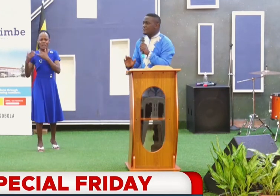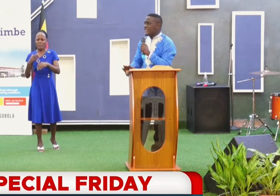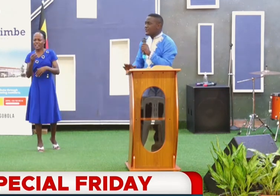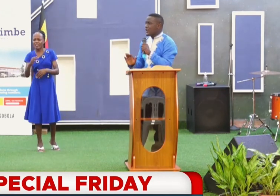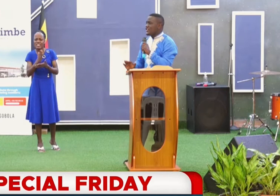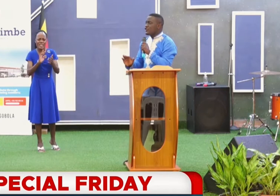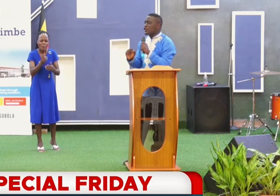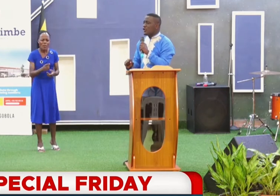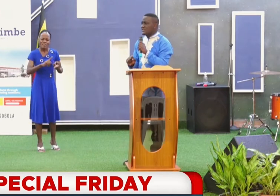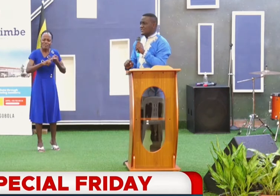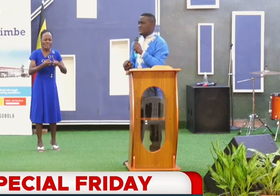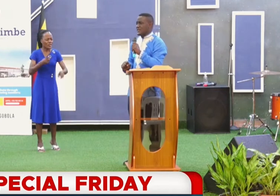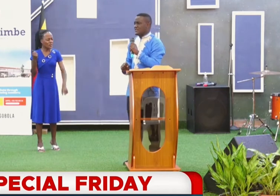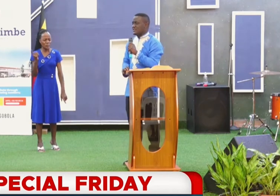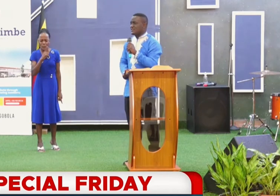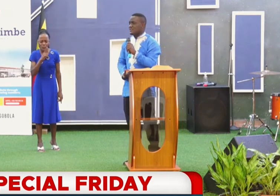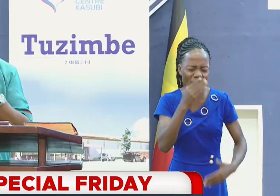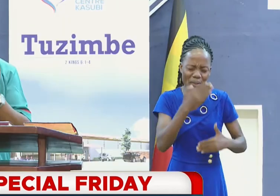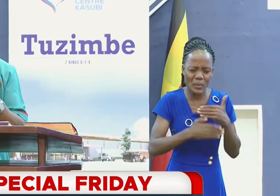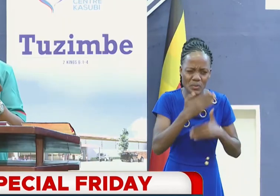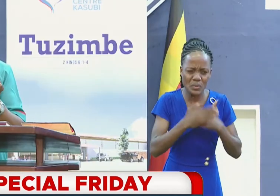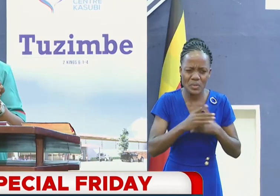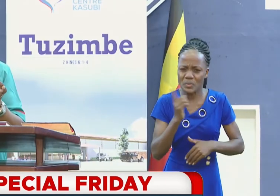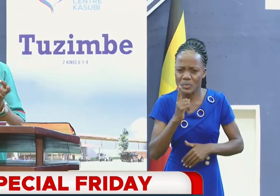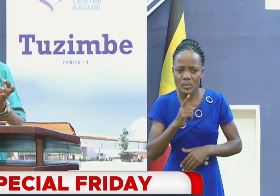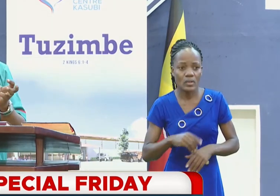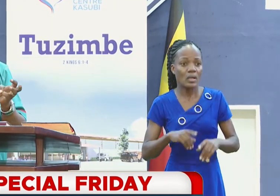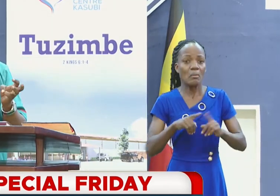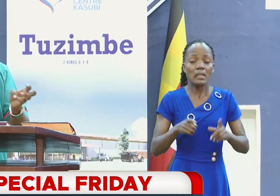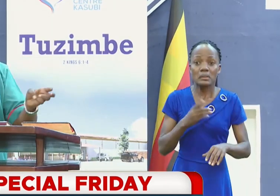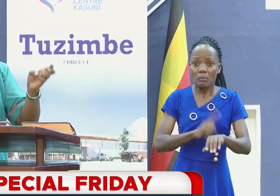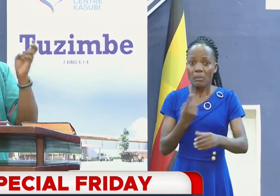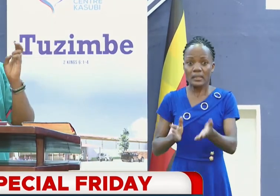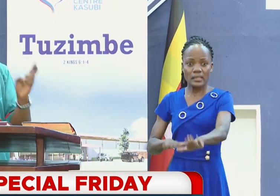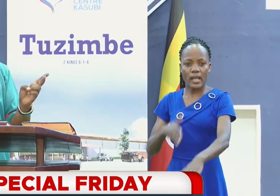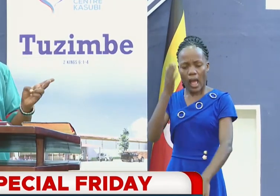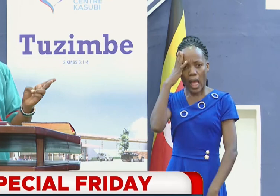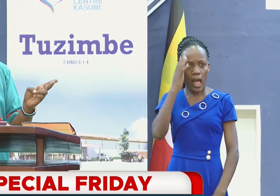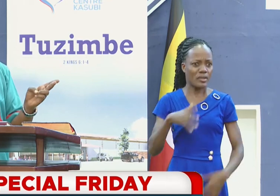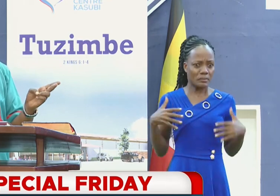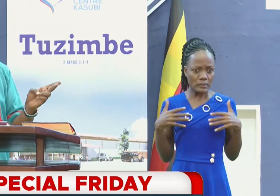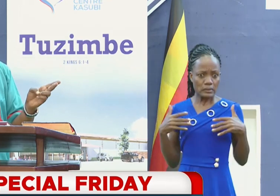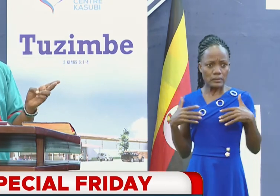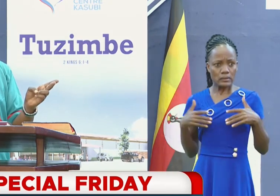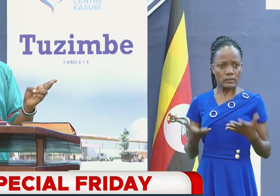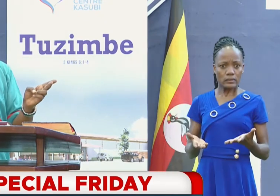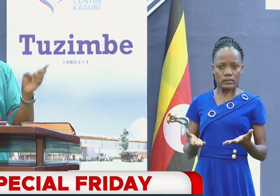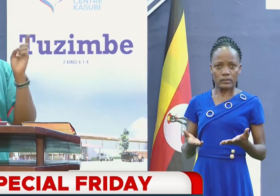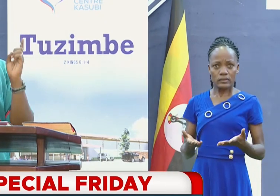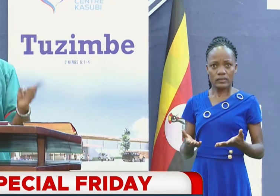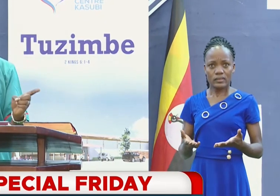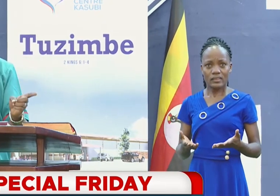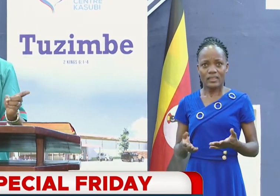Let it be it where your closest friend. First of all, it's scary. It comes with a lot of